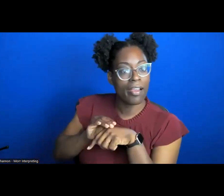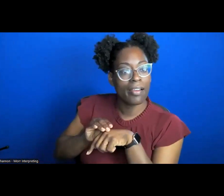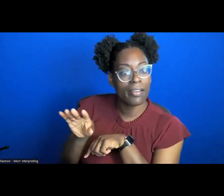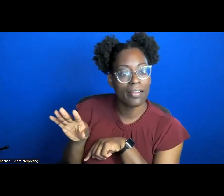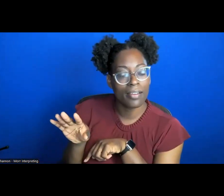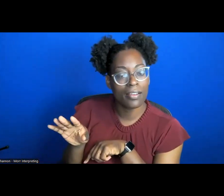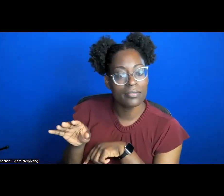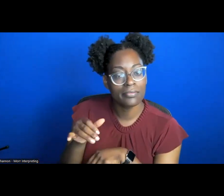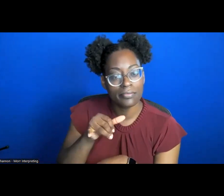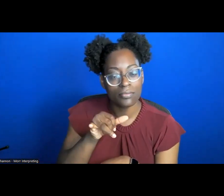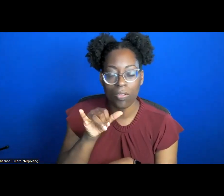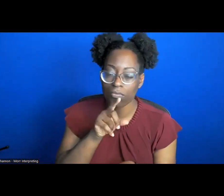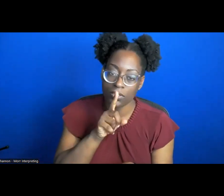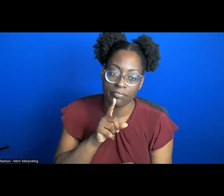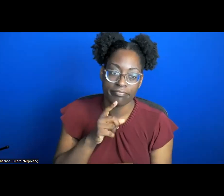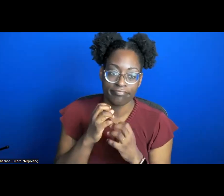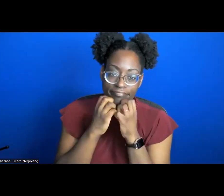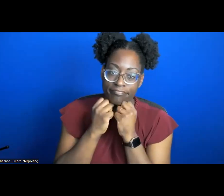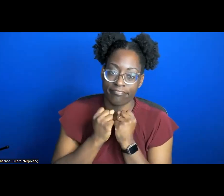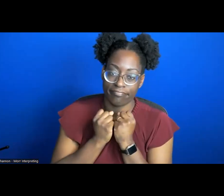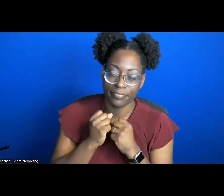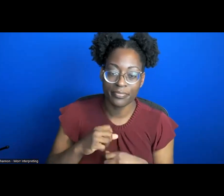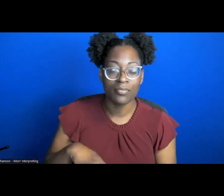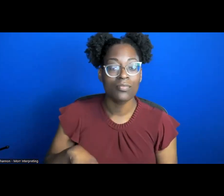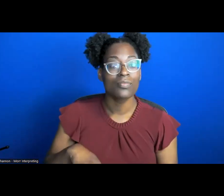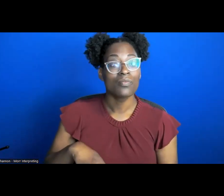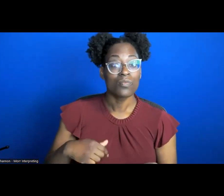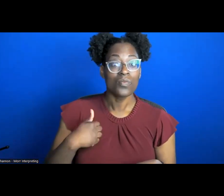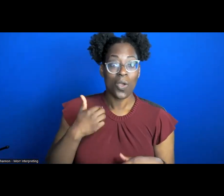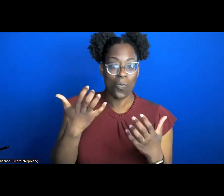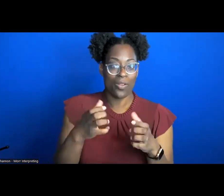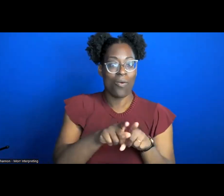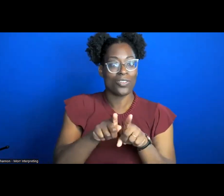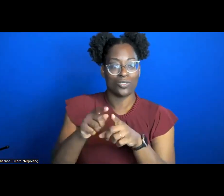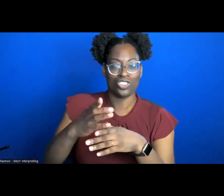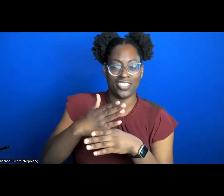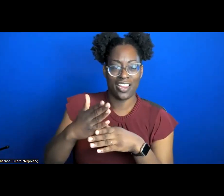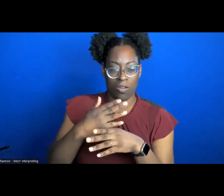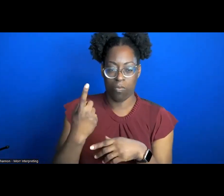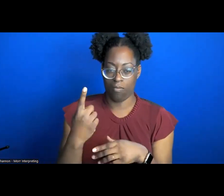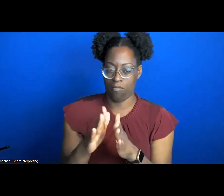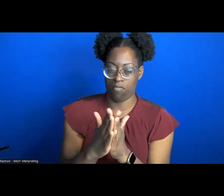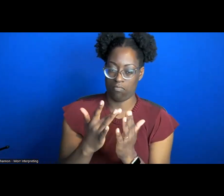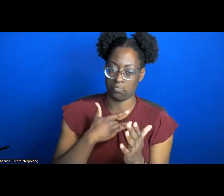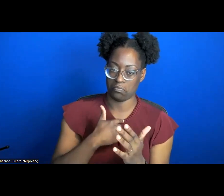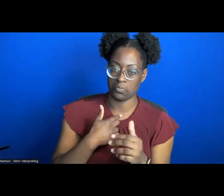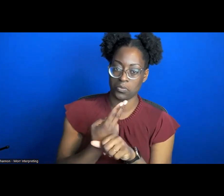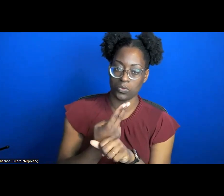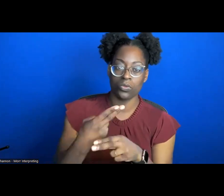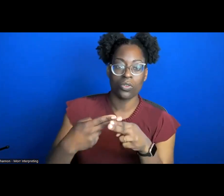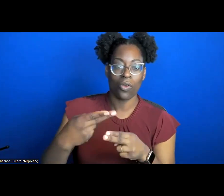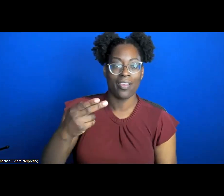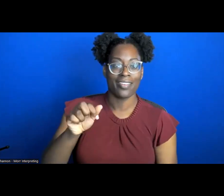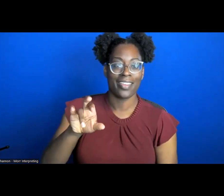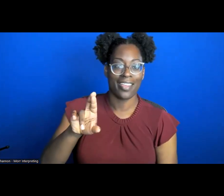book Hair Love, which I absolutely love, absolutely adore. Hair can be such a big thing. I mean,